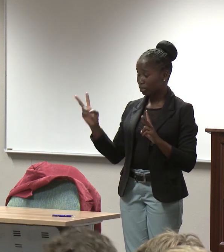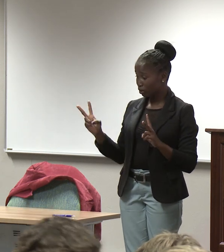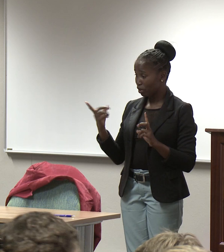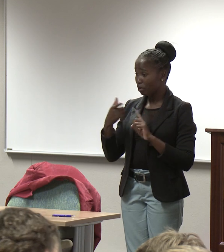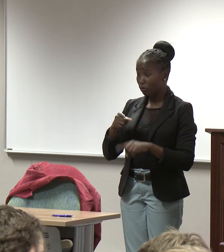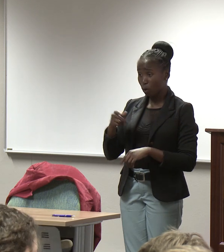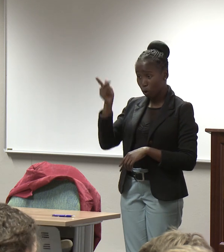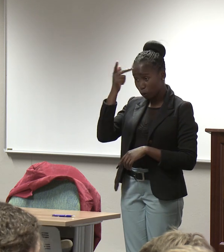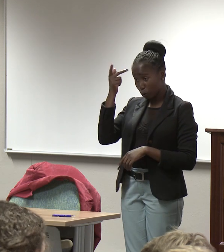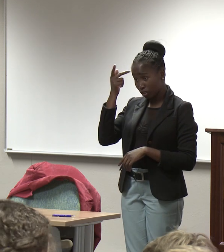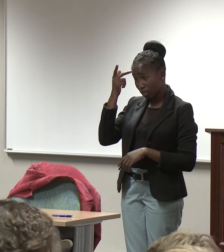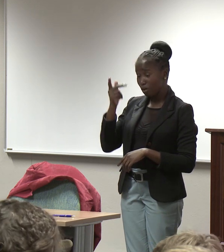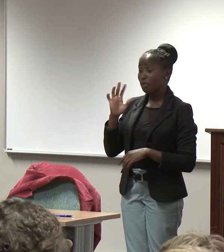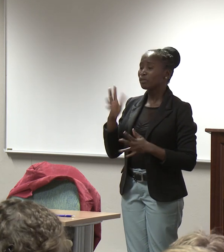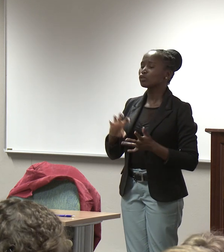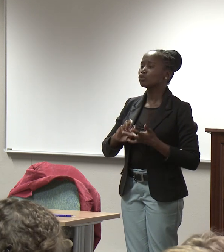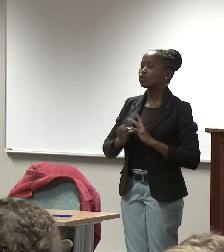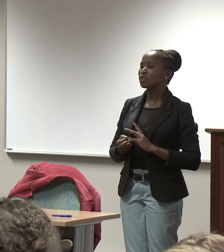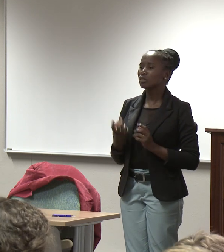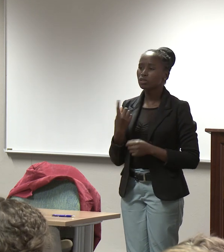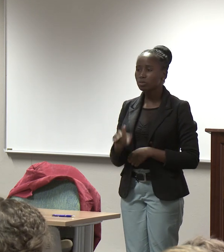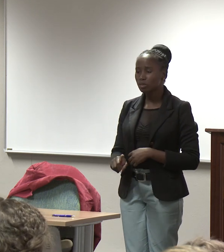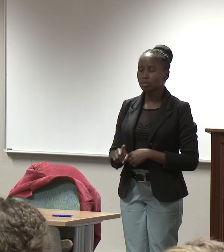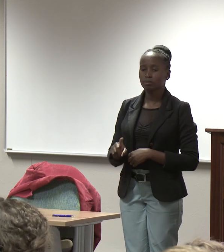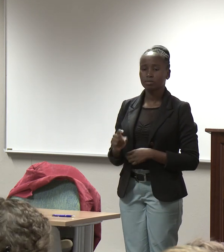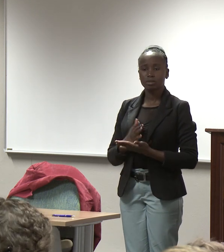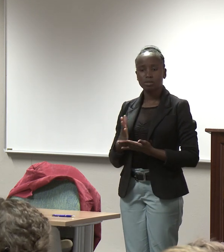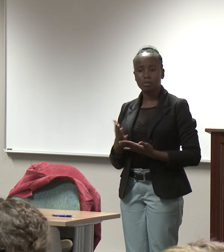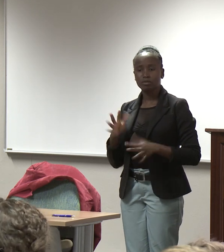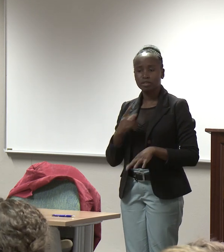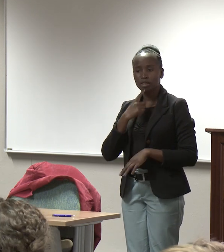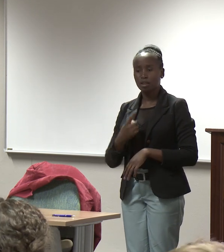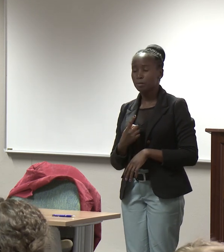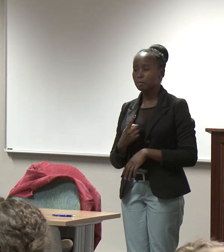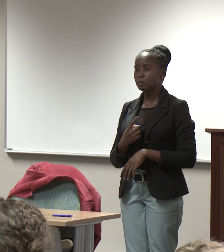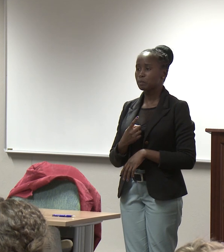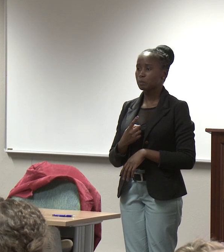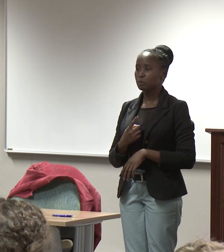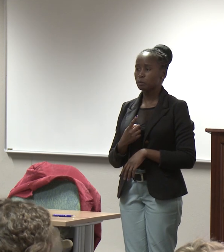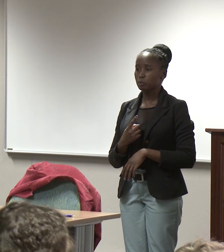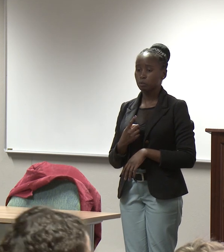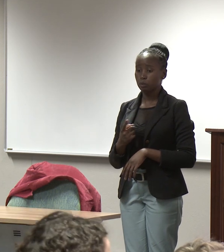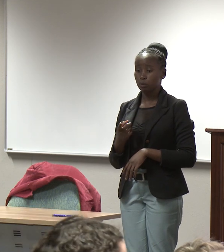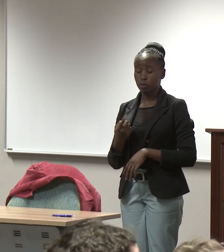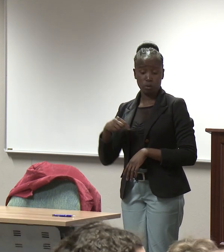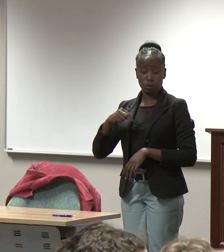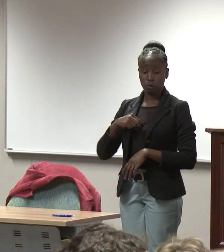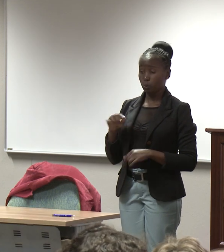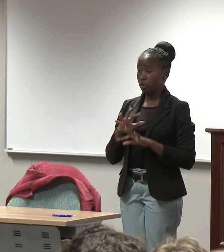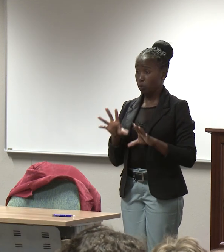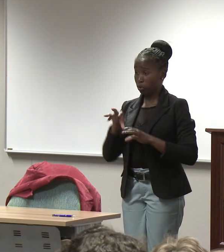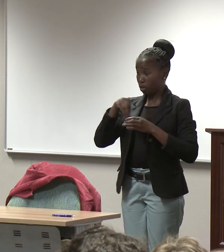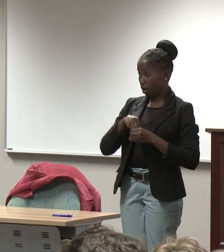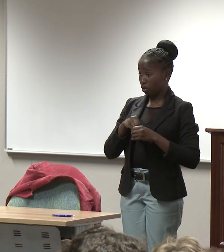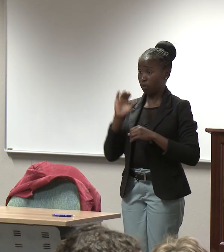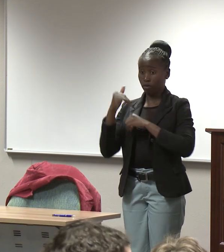me. And then to try to say that we are not in the decolonizer, not necessarily